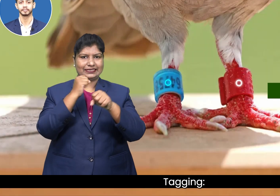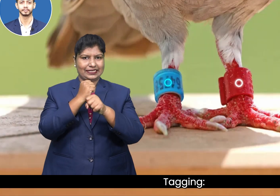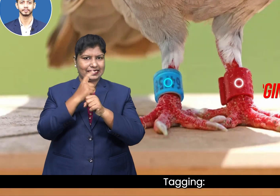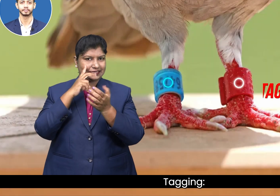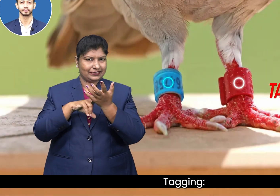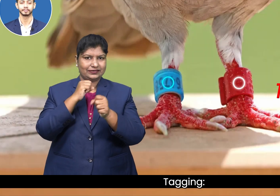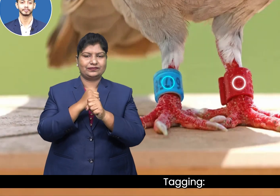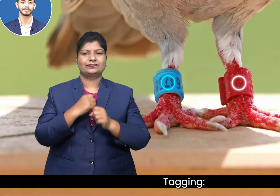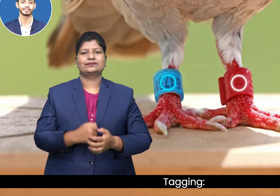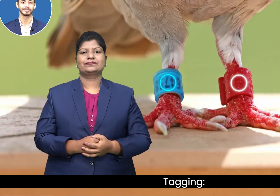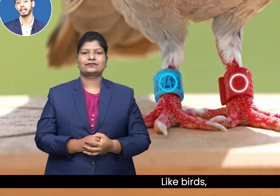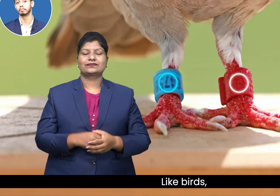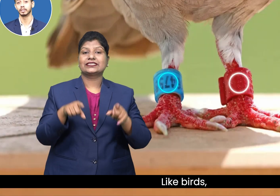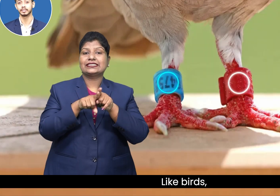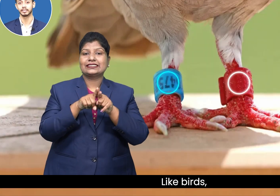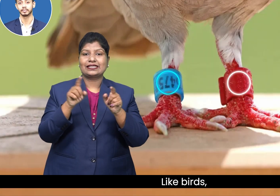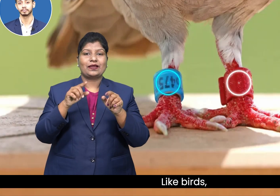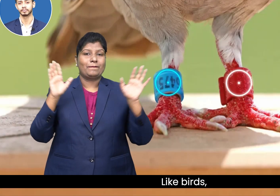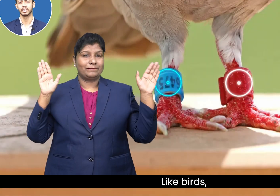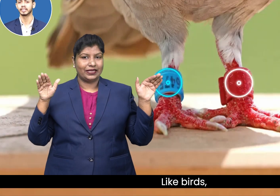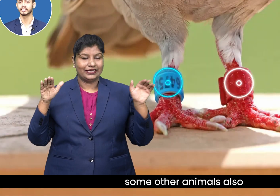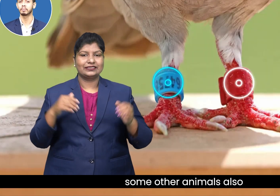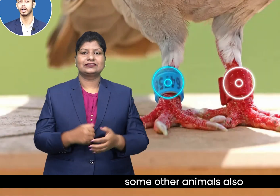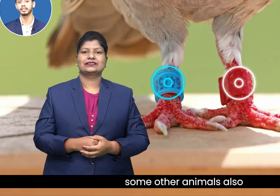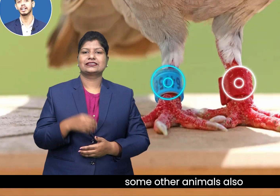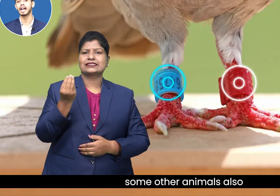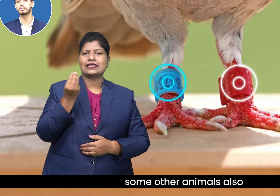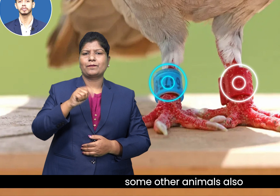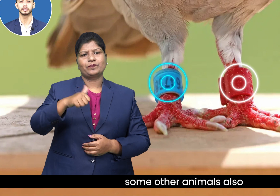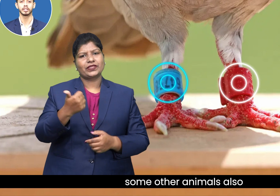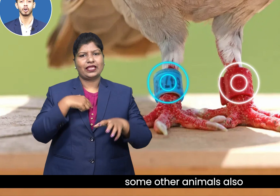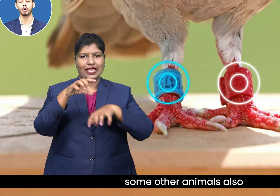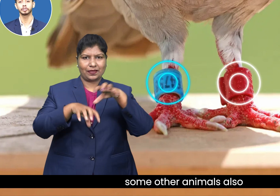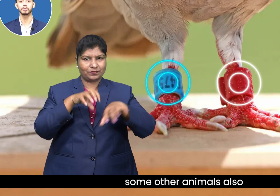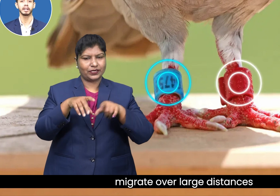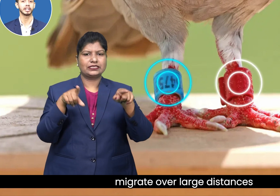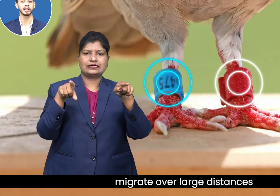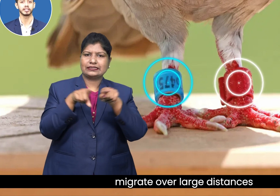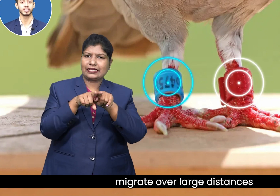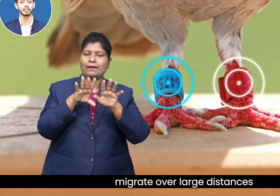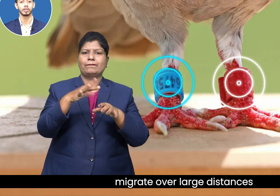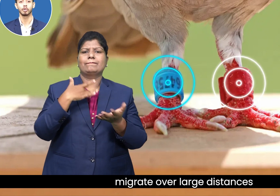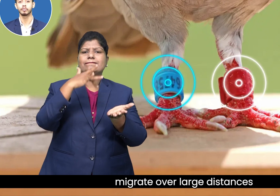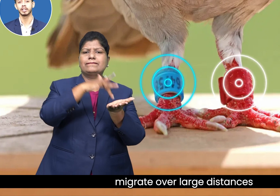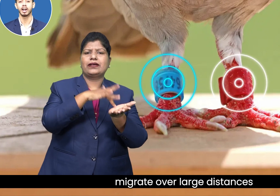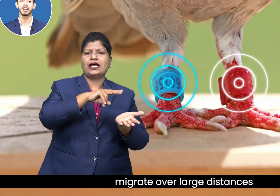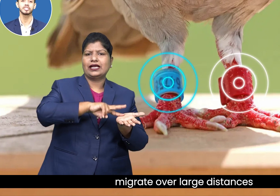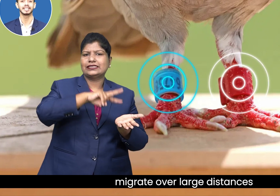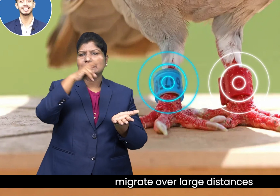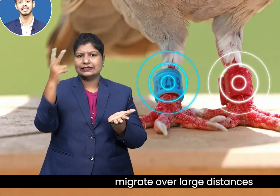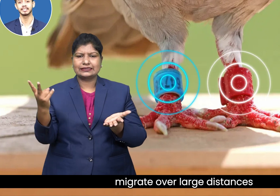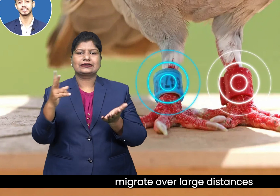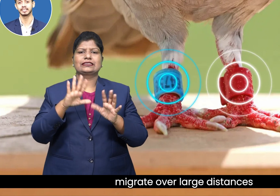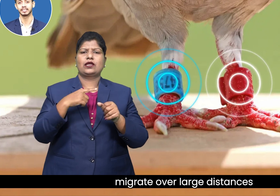Tagging. Like birds, some other animals also migrate over